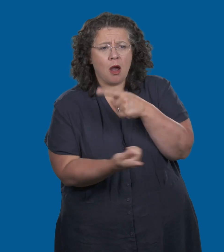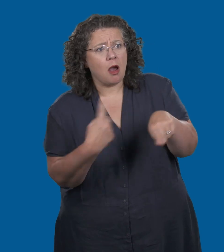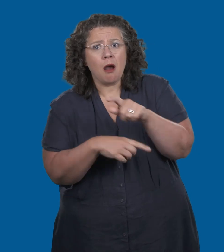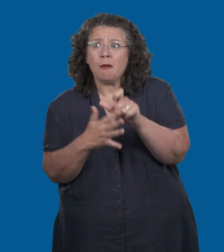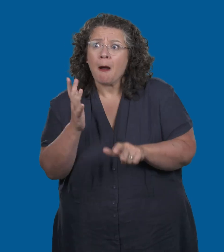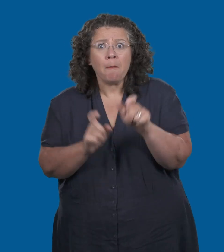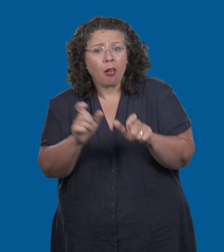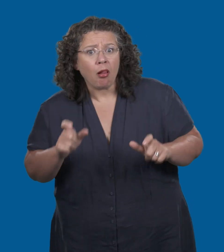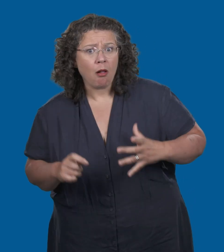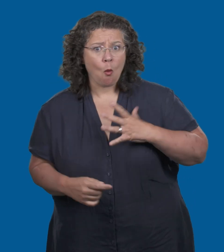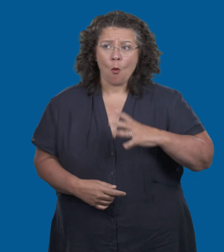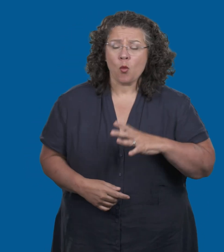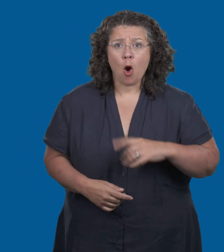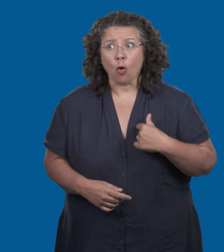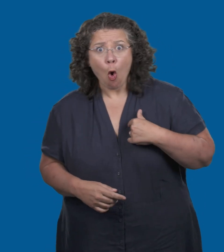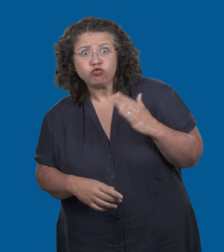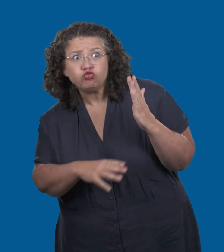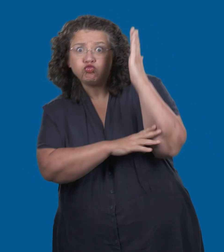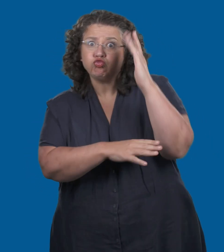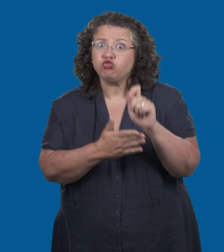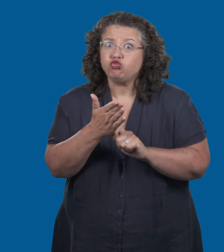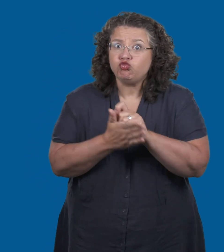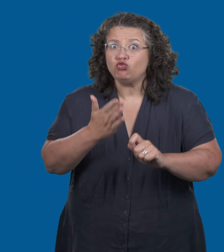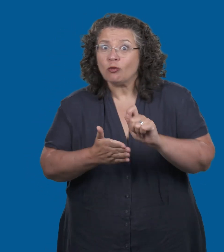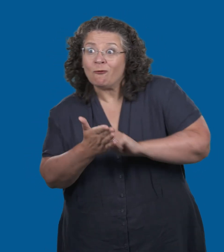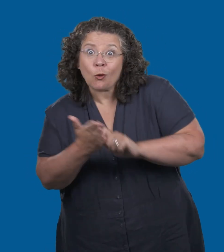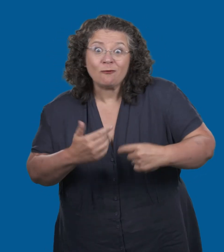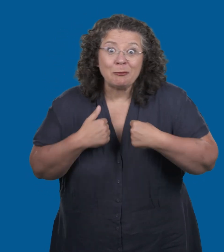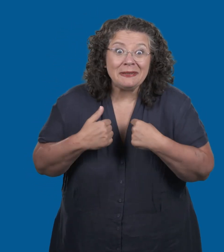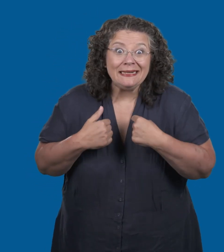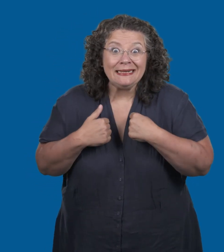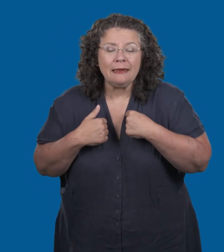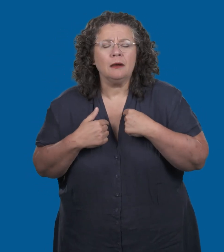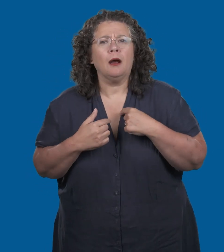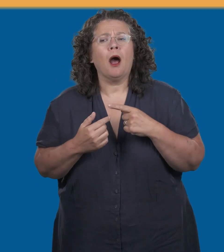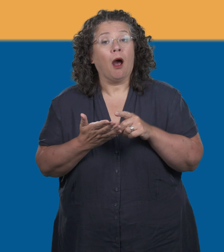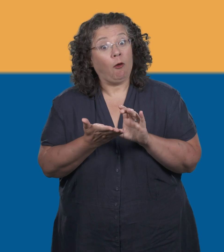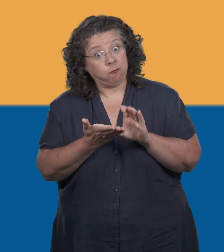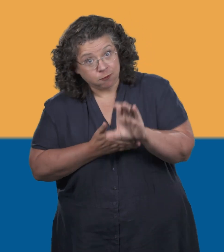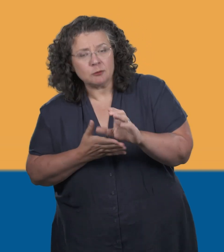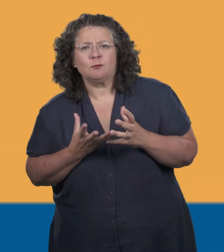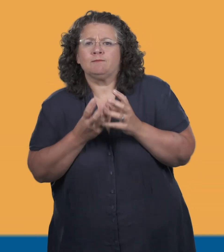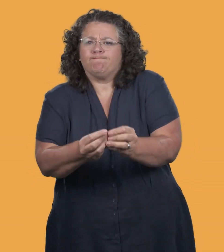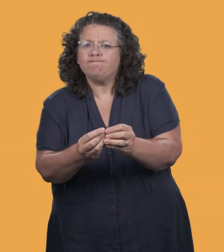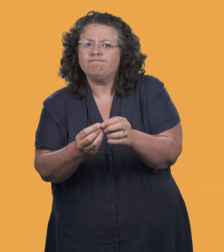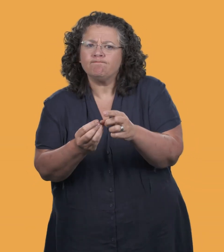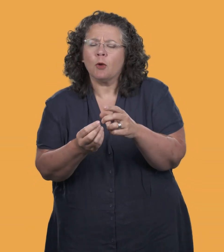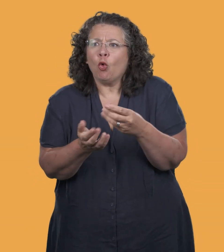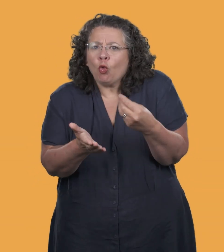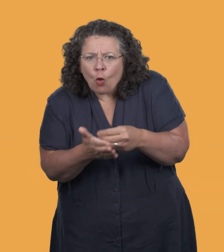Wales aims to remove the barriers faced by disabled people seeking elected office by providing assistance towards the